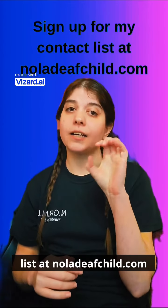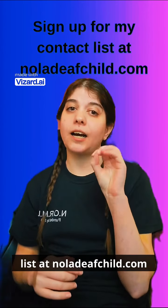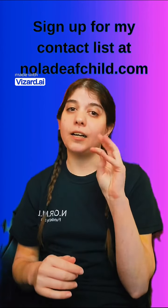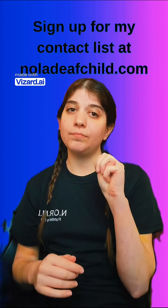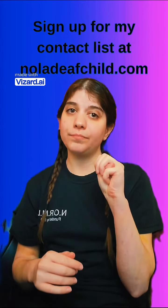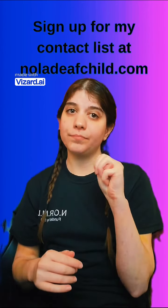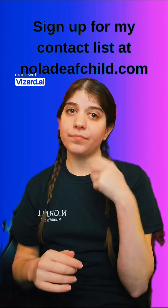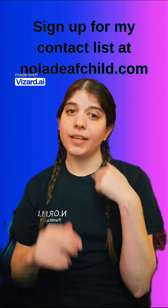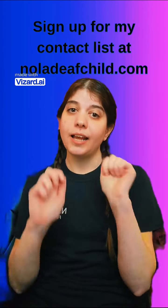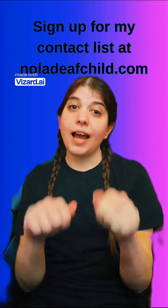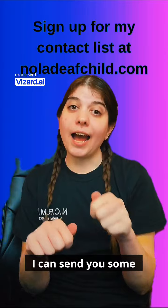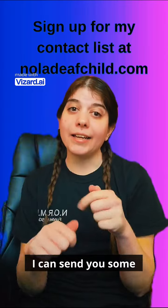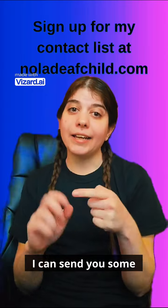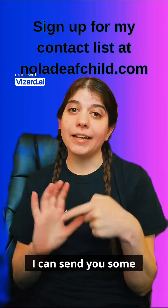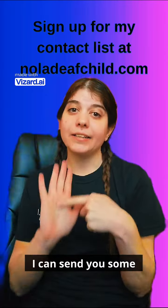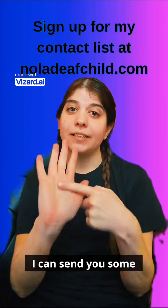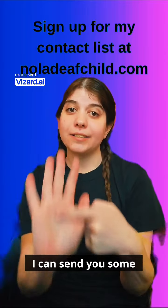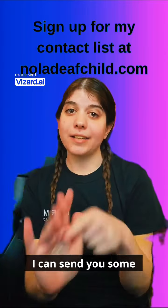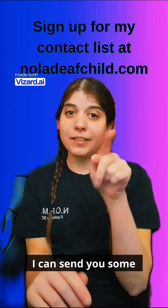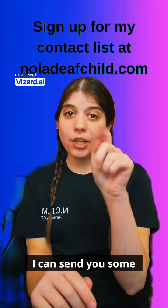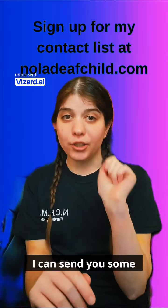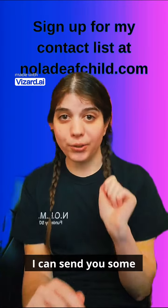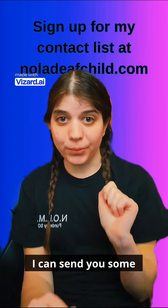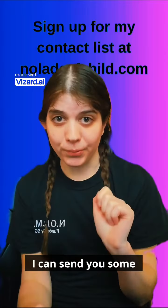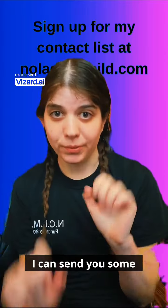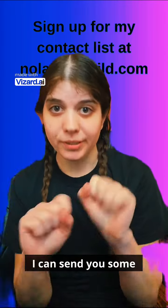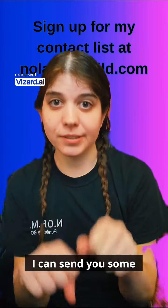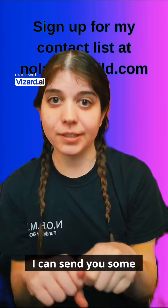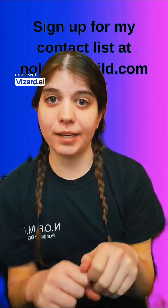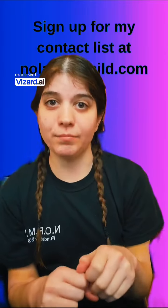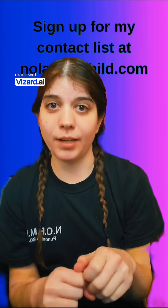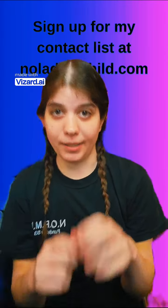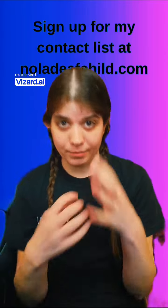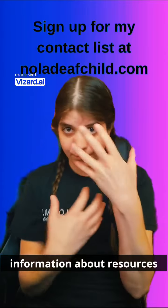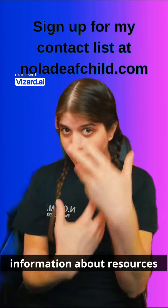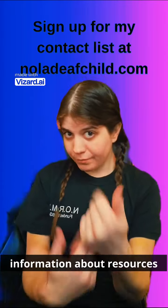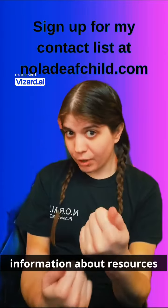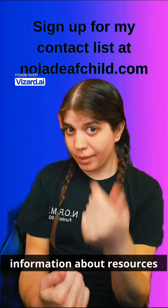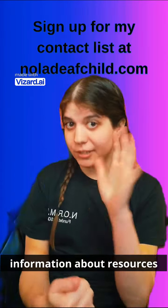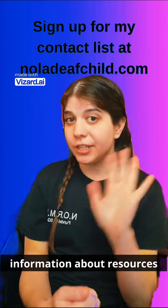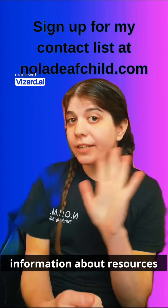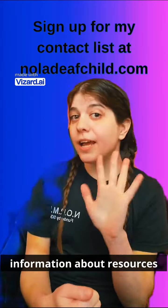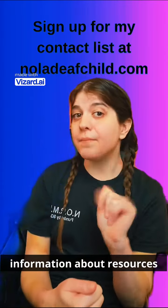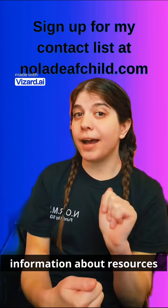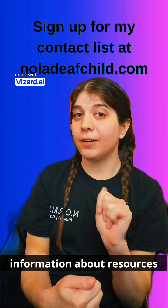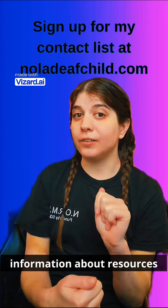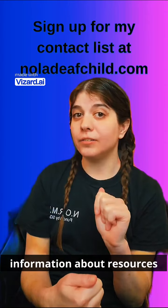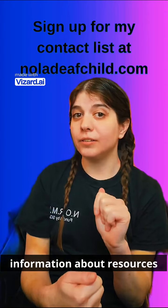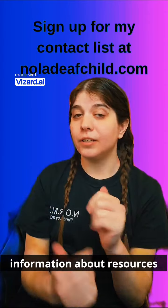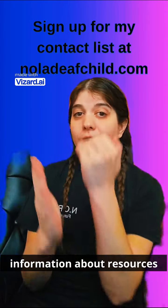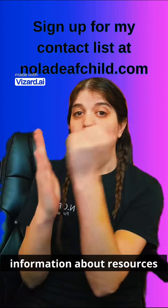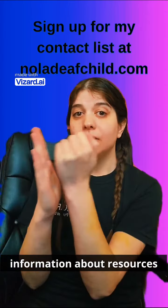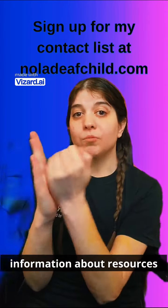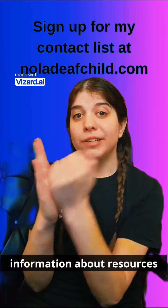noladeafchild.com, I can send you some information about